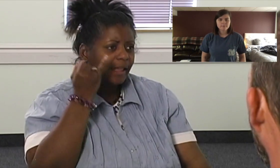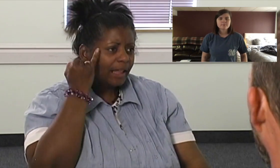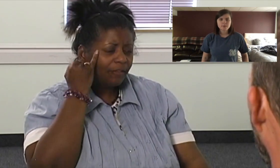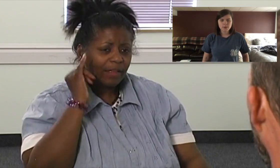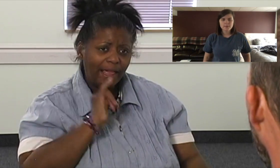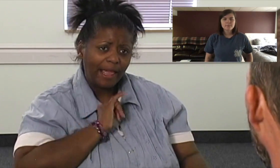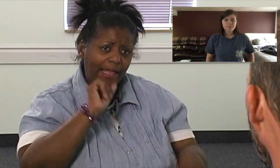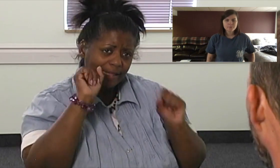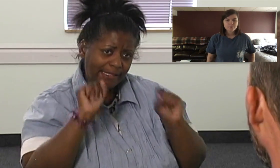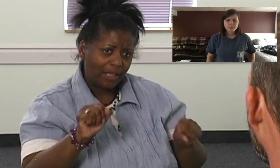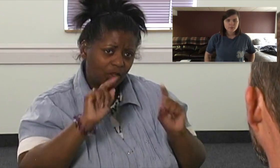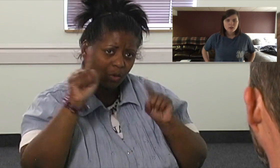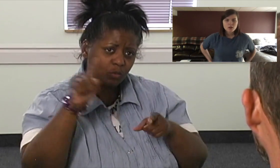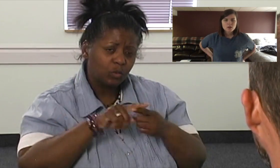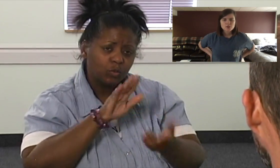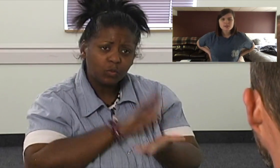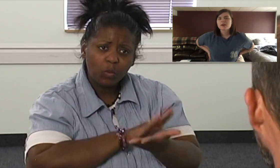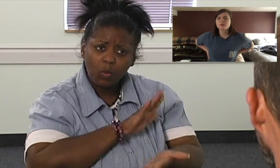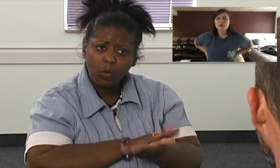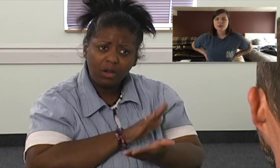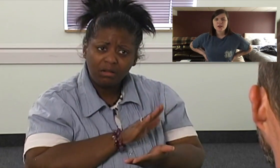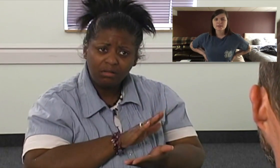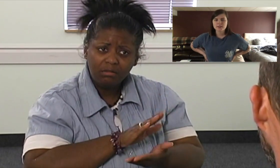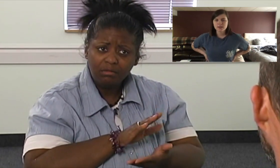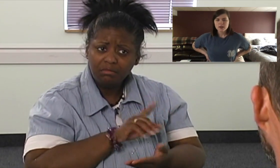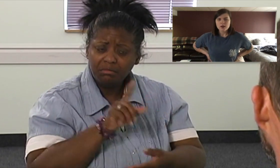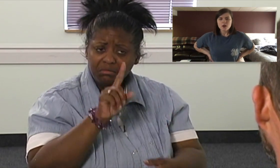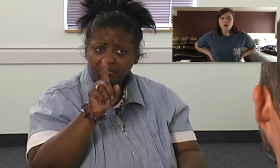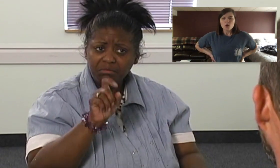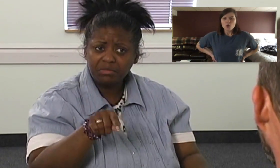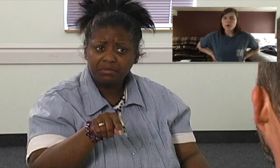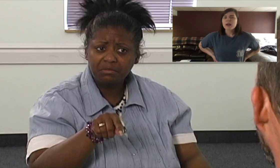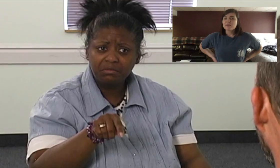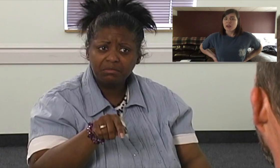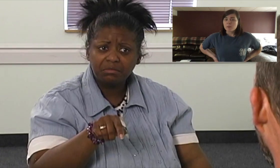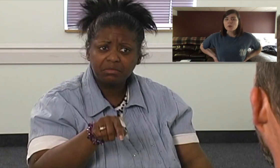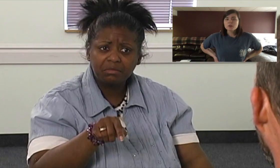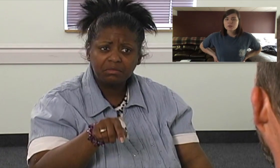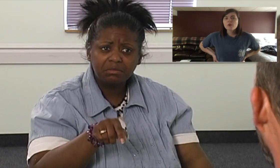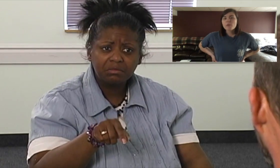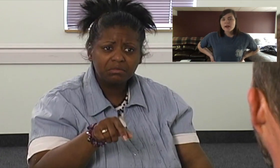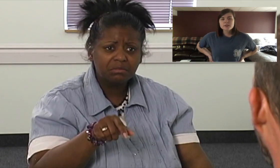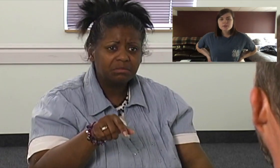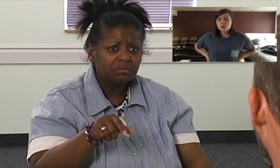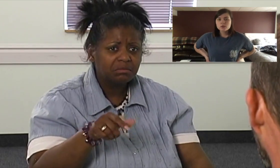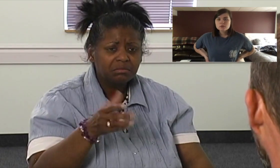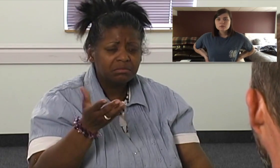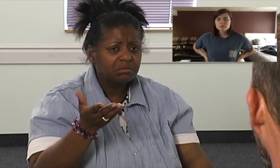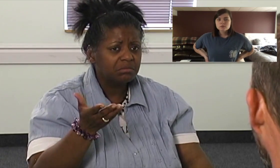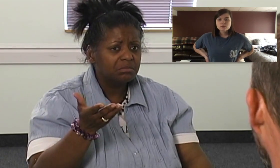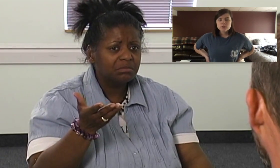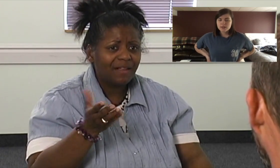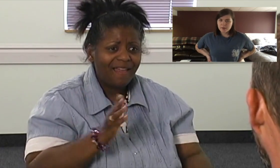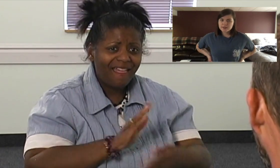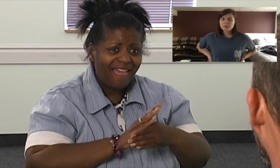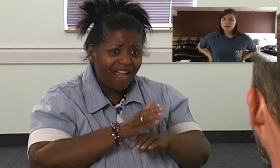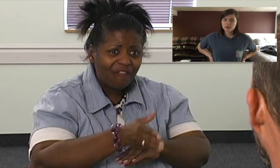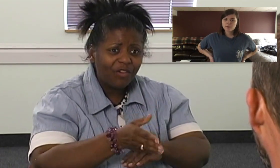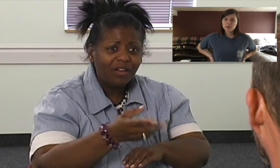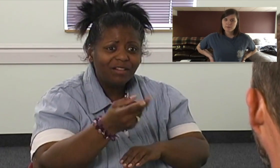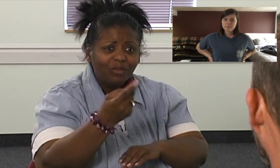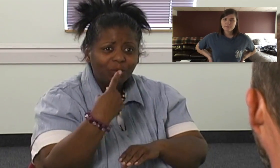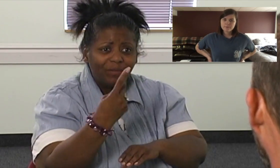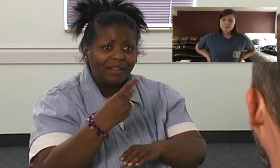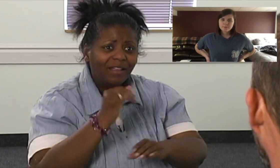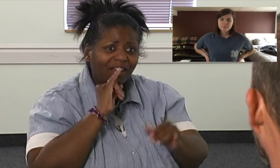All right. Okay. Just out of curiosity, would I be able to go back to school? Is that a possibility